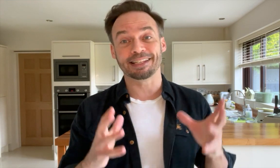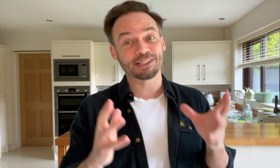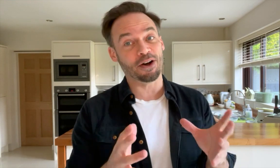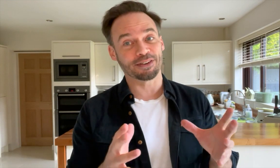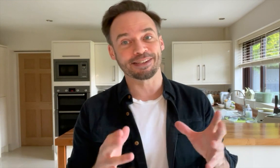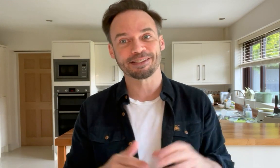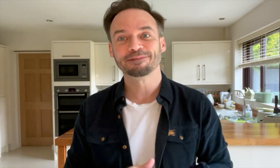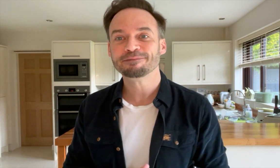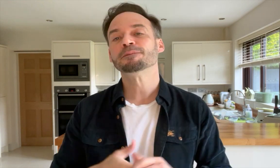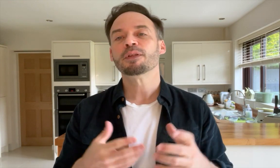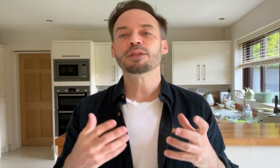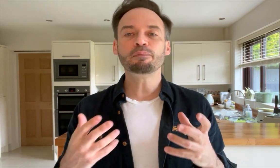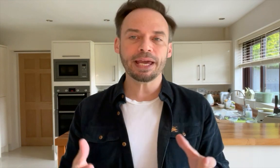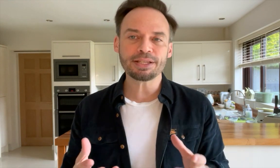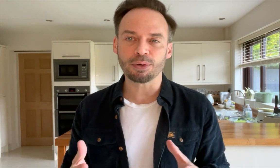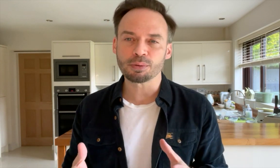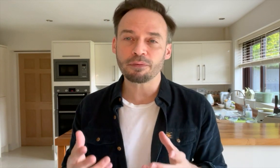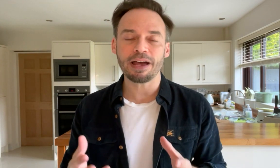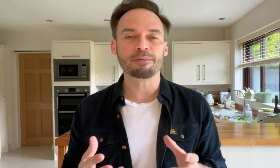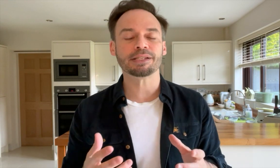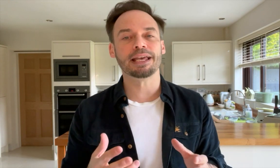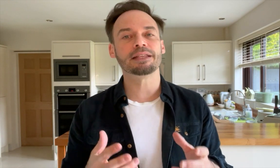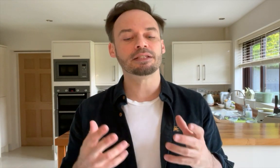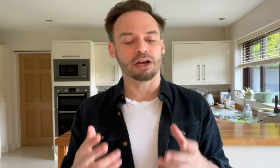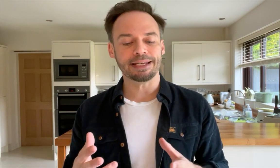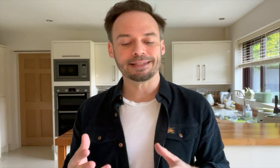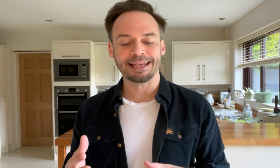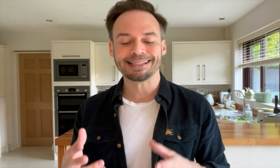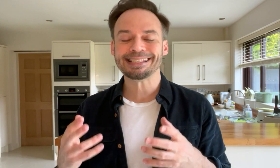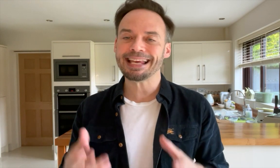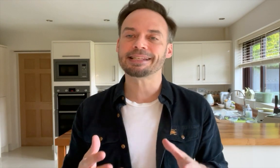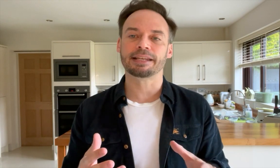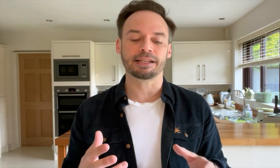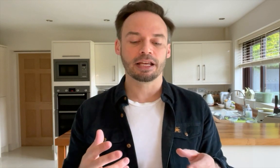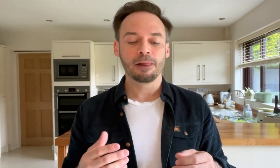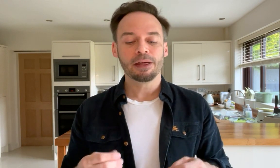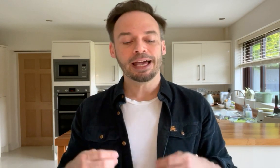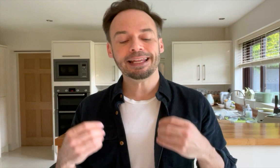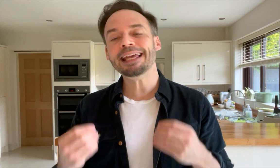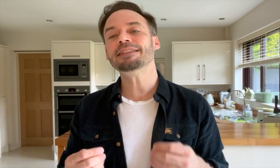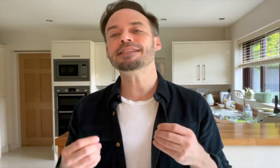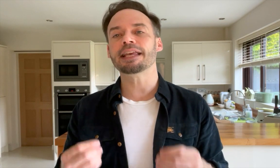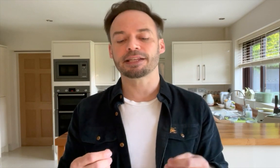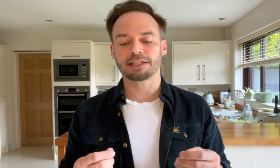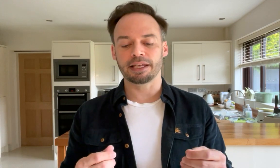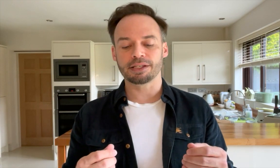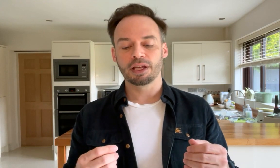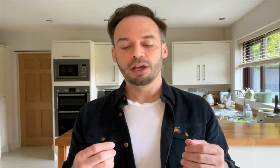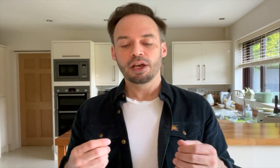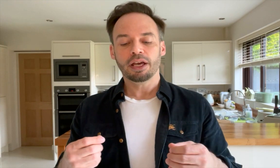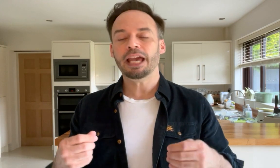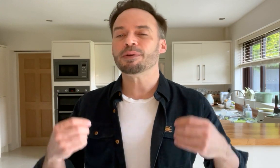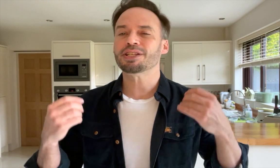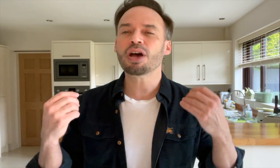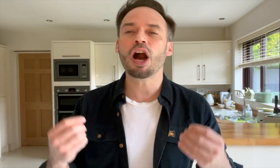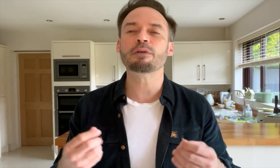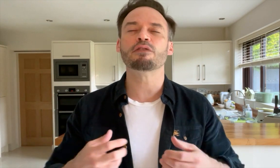songs the beatles were famous in the 1960s and in the 60s it was a time of a